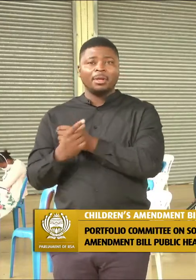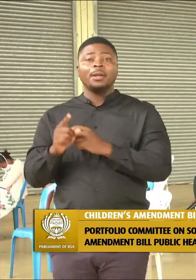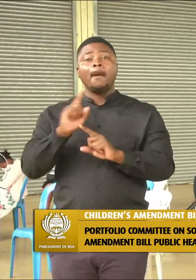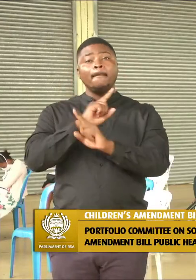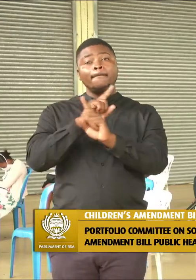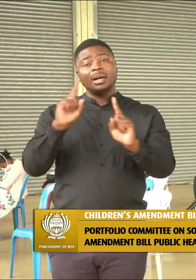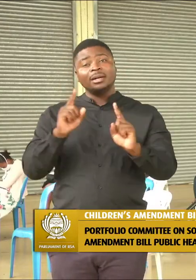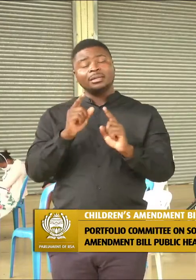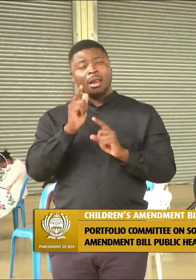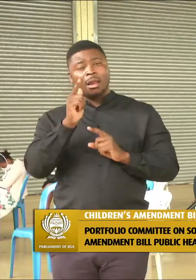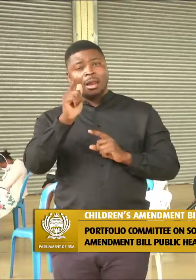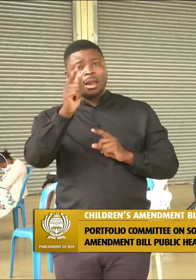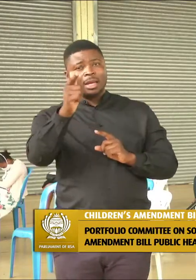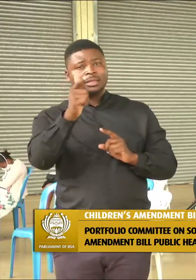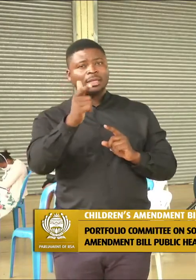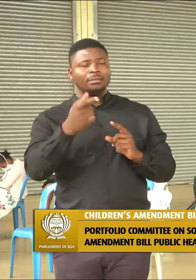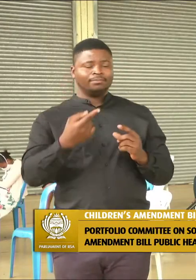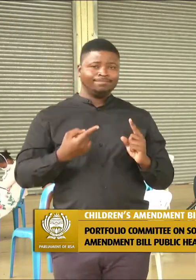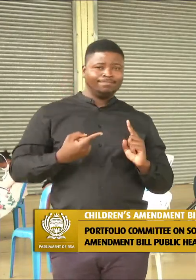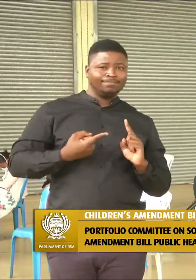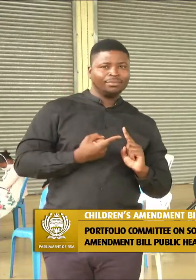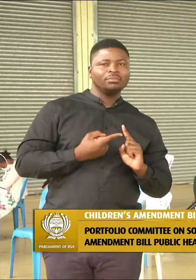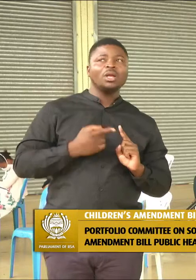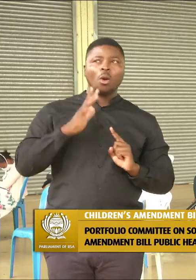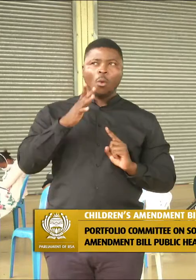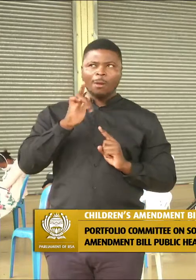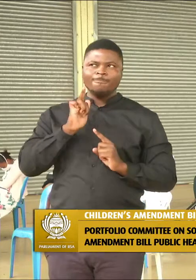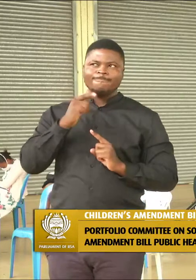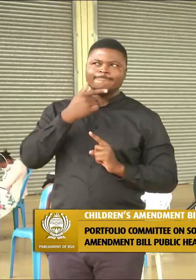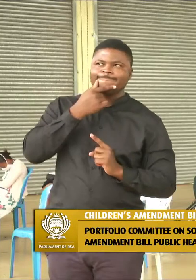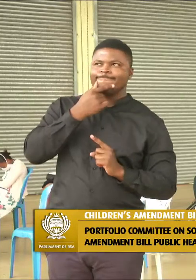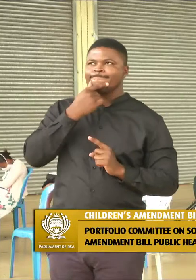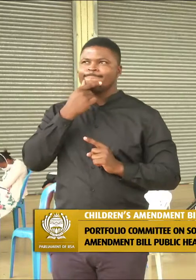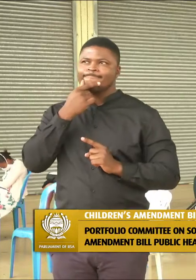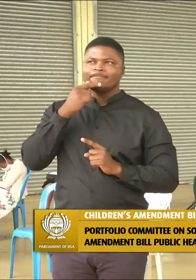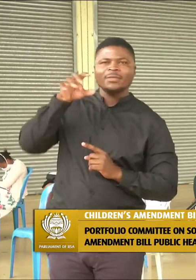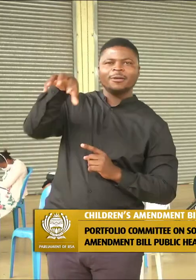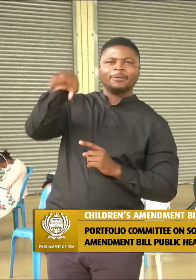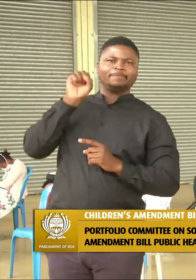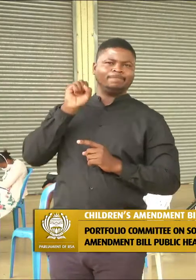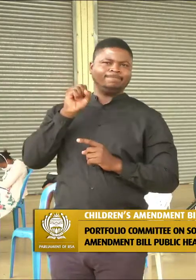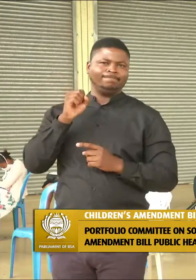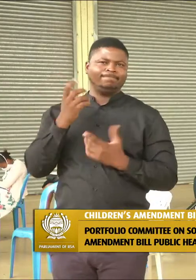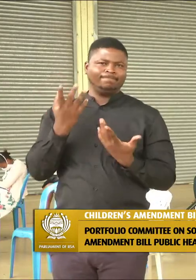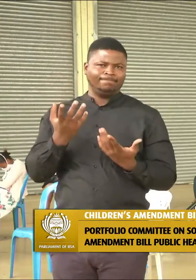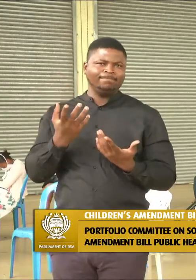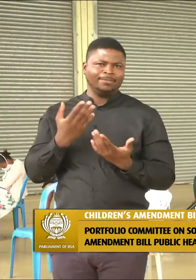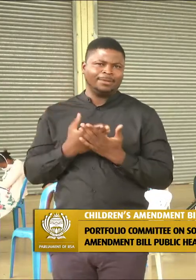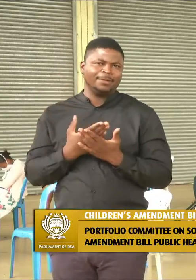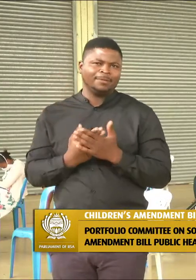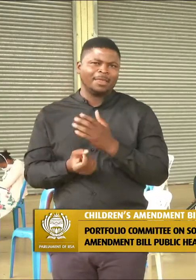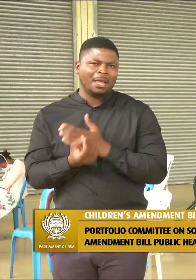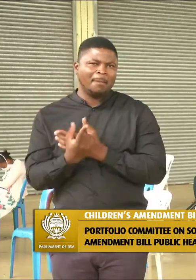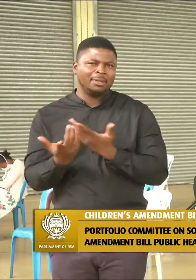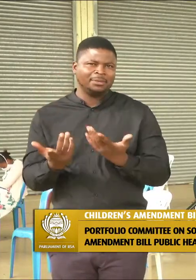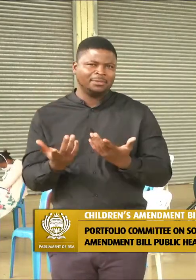child will take that cookie. Ngokuhamba kwesikhathi le ngane izogcina ilithathile leli